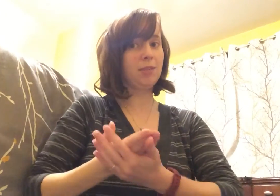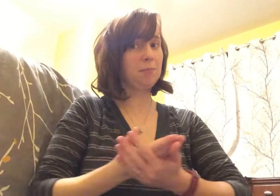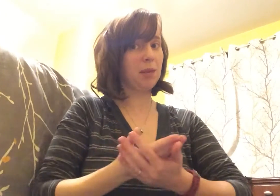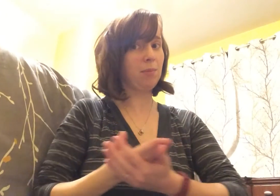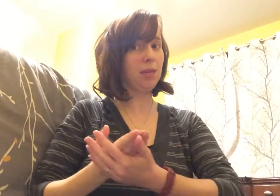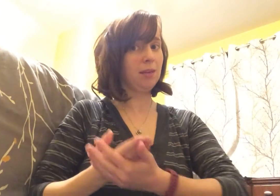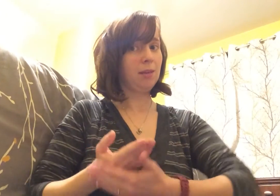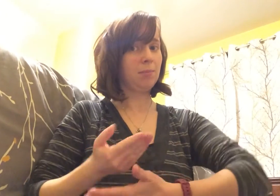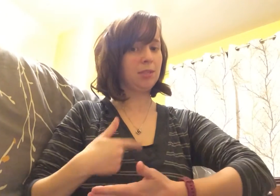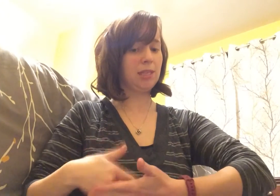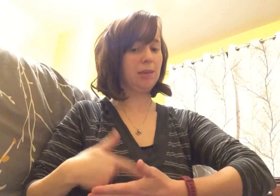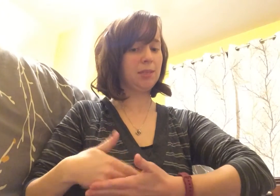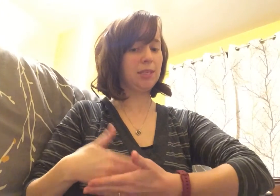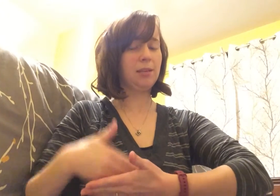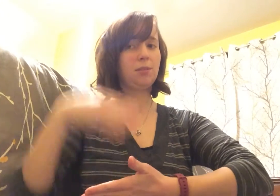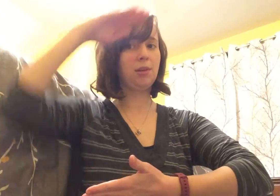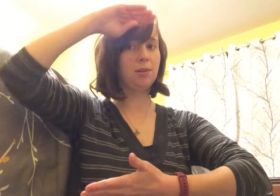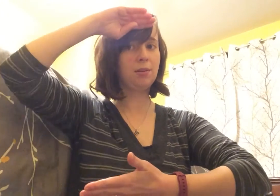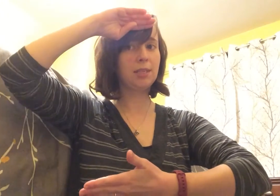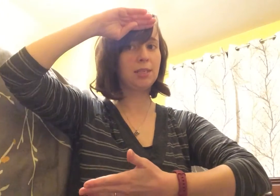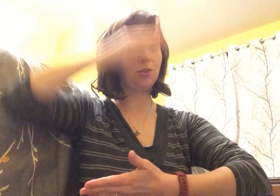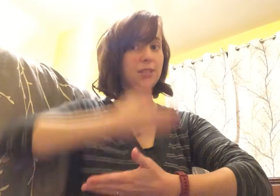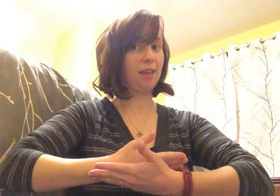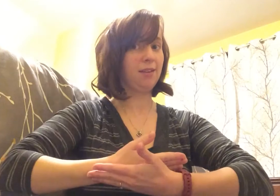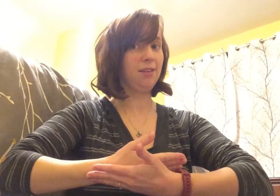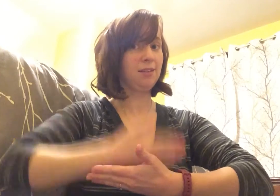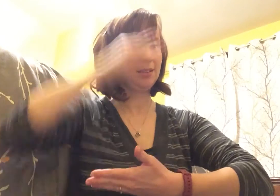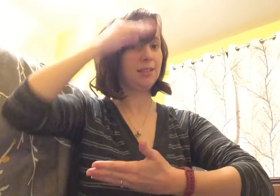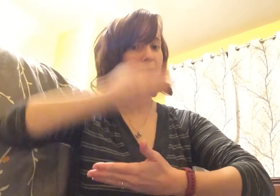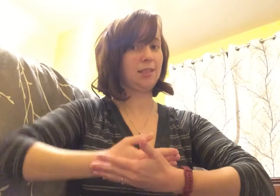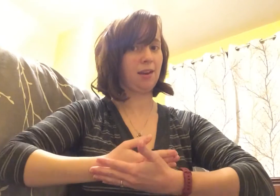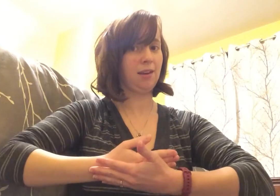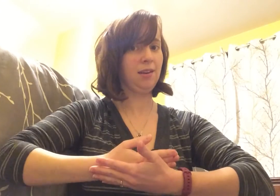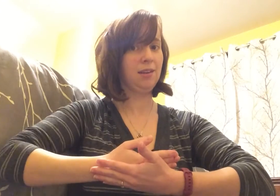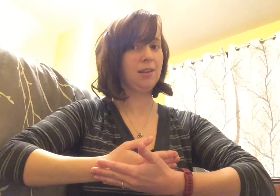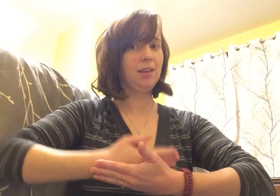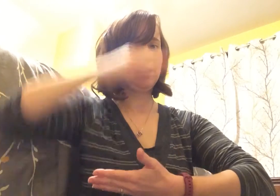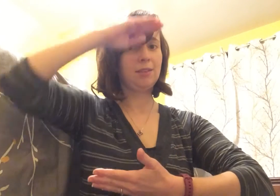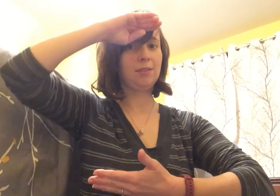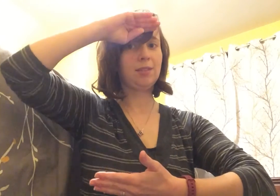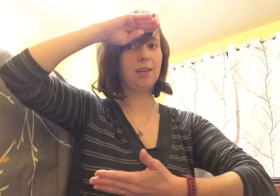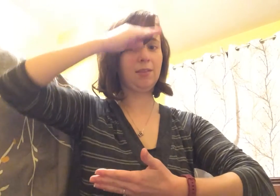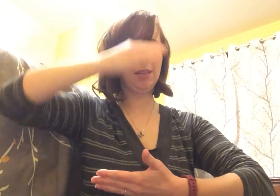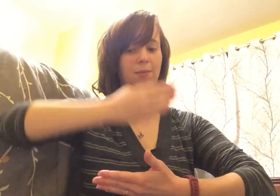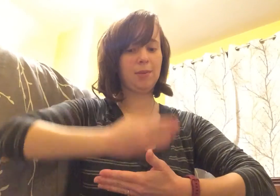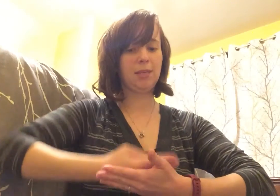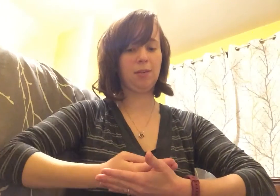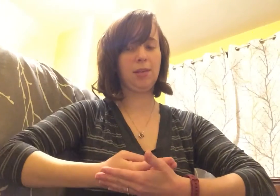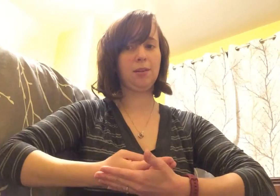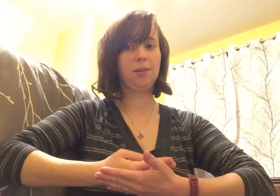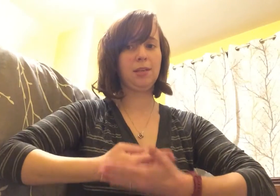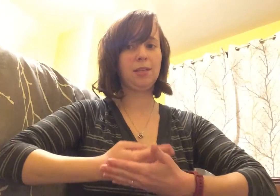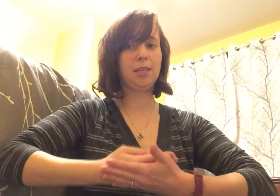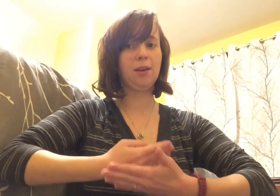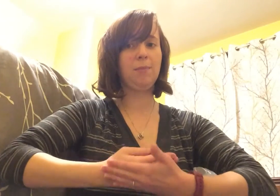did baby, but just keep this hand down here. This is your son. So it's kind of like coming down here, and it's kind of meeting